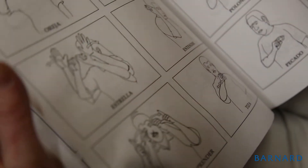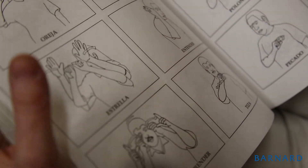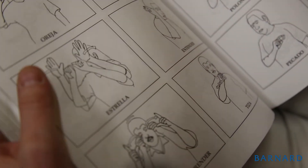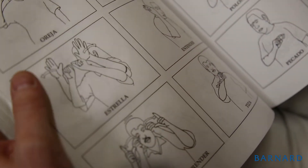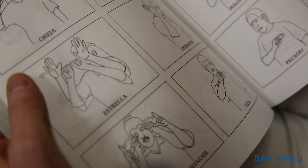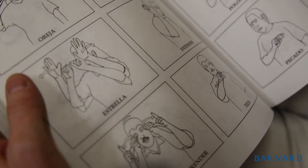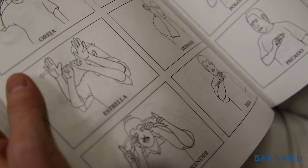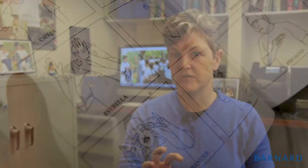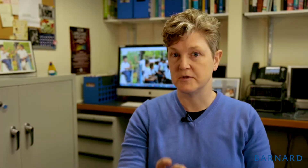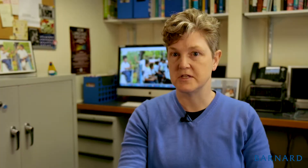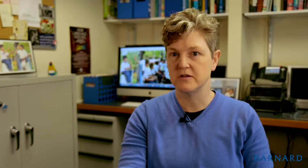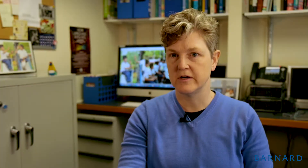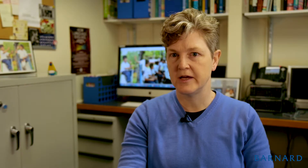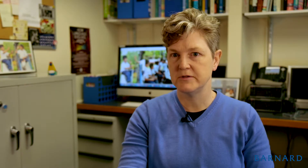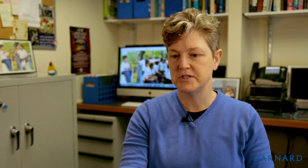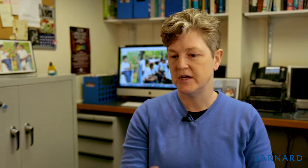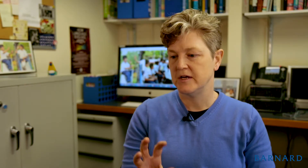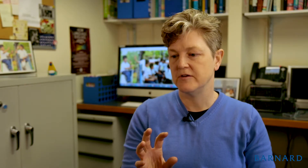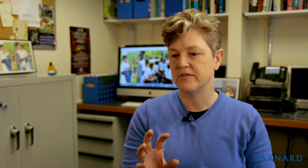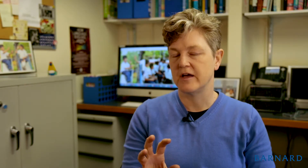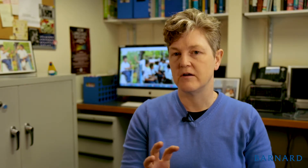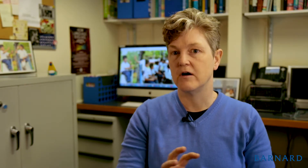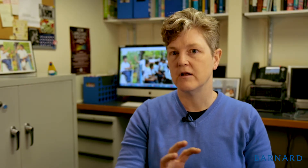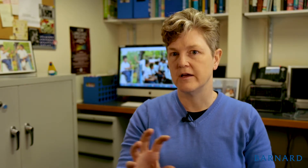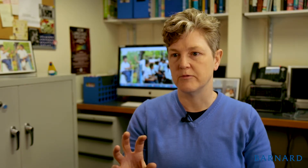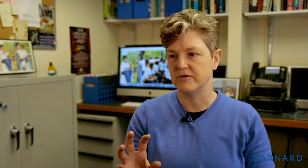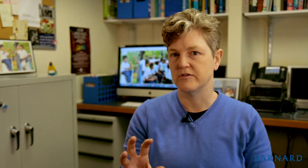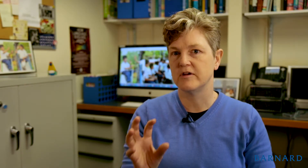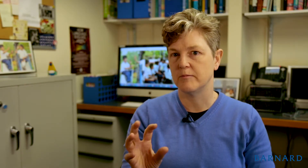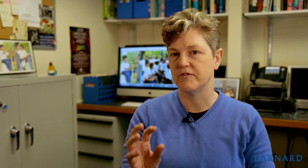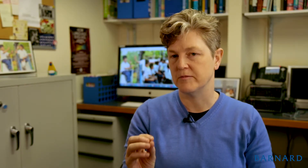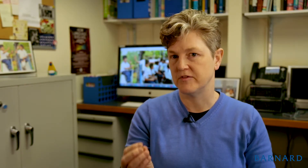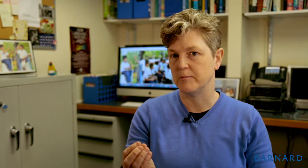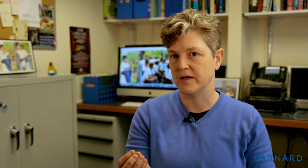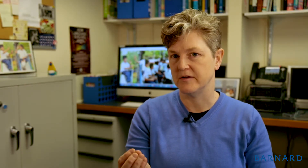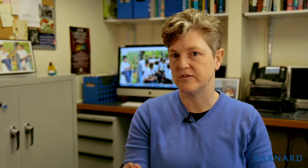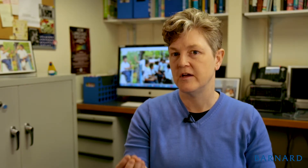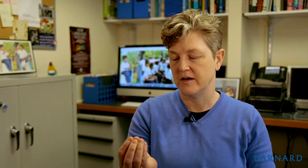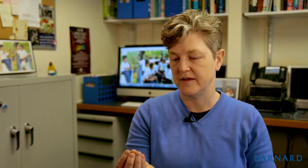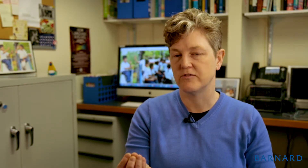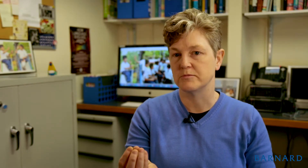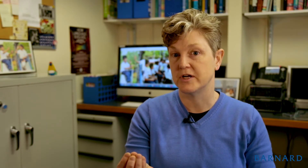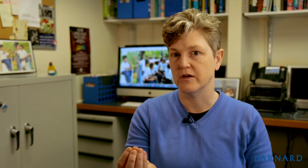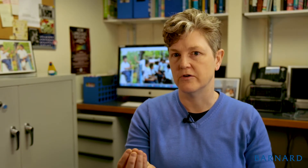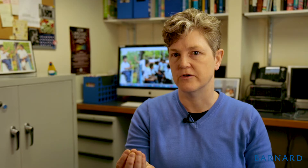studying the emergence of this particular language is that all languages come from the same place, and that's from child learners.